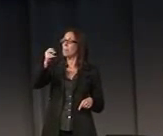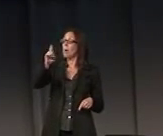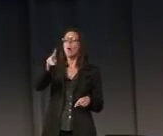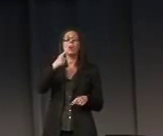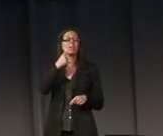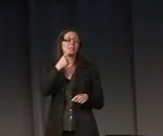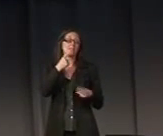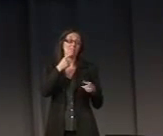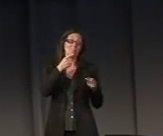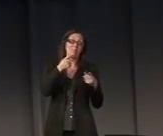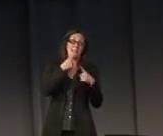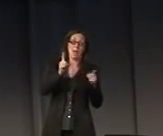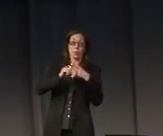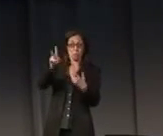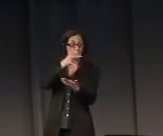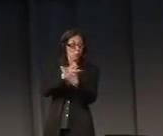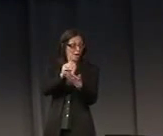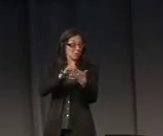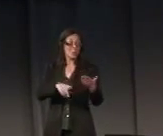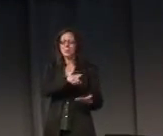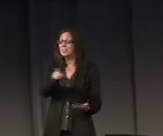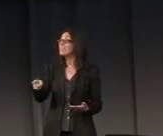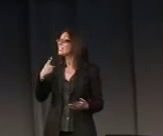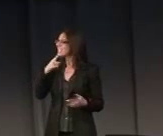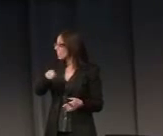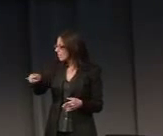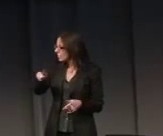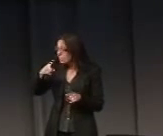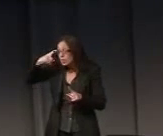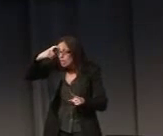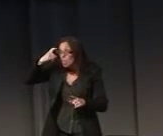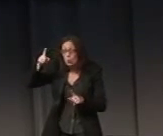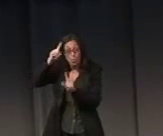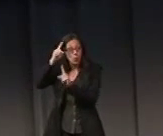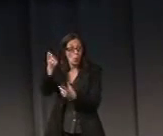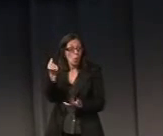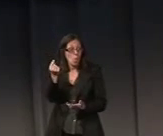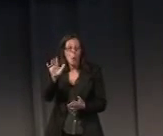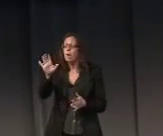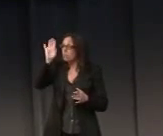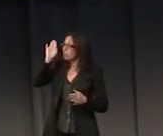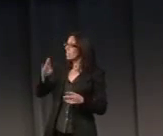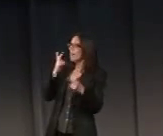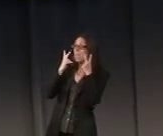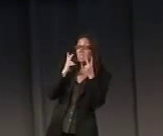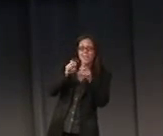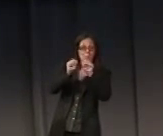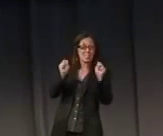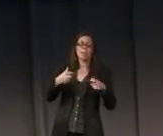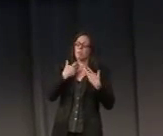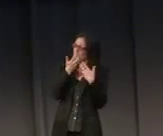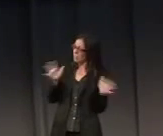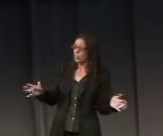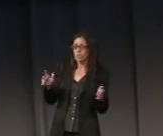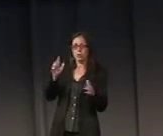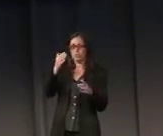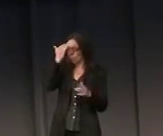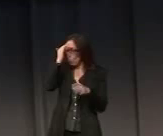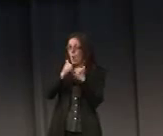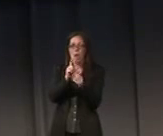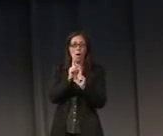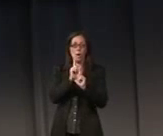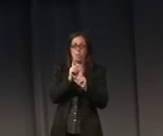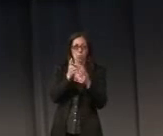summer, and we now know how the visual system works because we figured out what the spectral sensitivities of the cones are, and Hubel Weasel have shown us